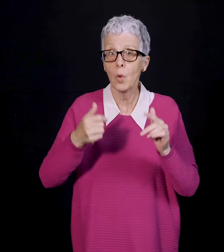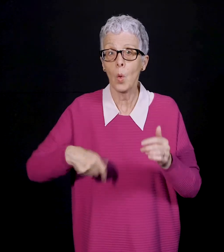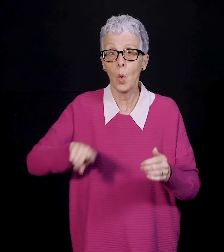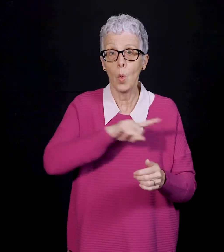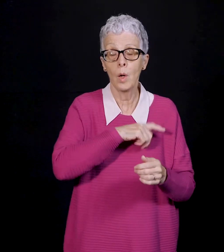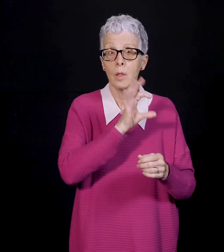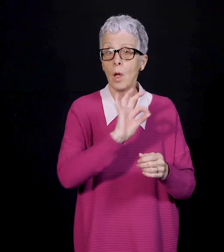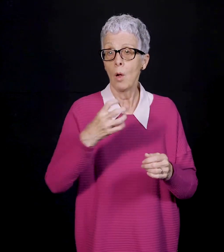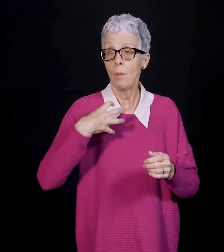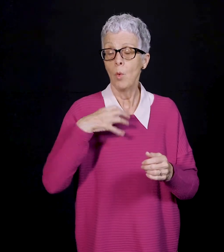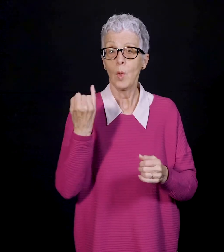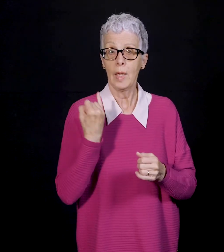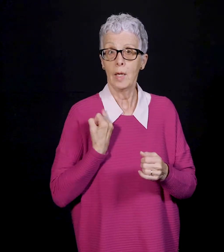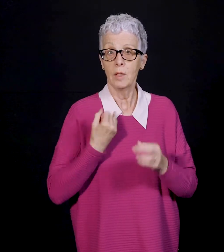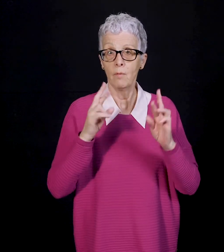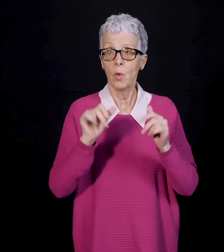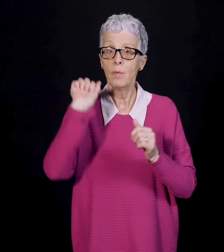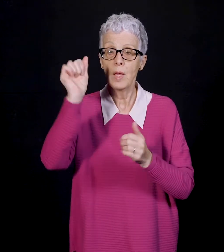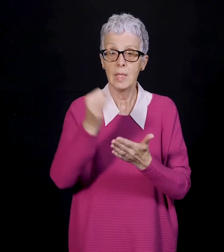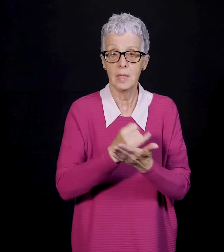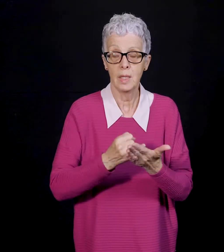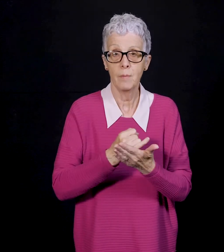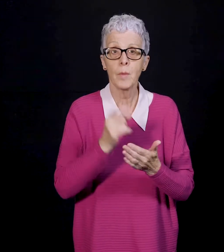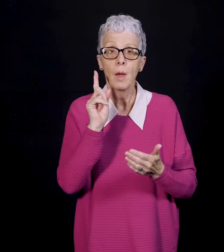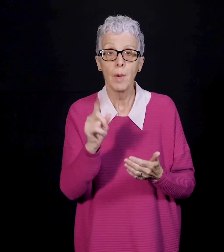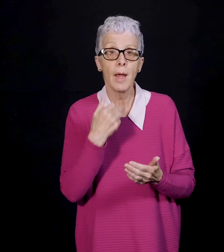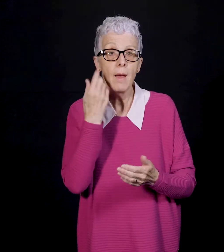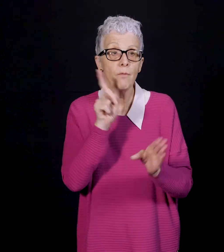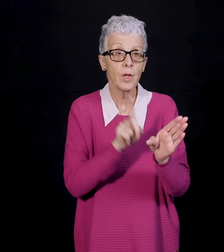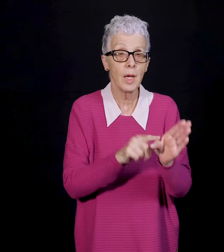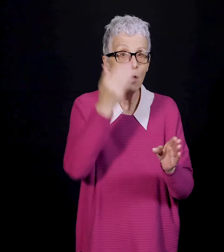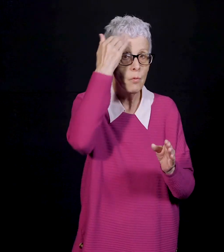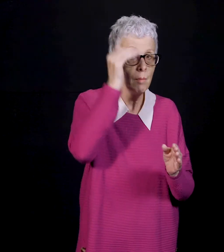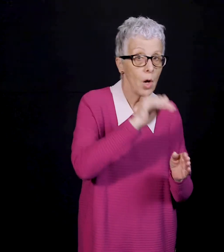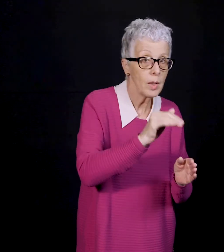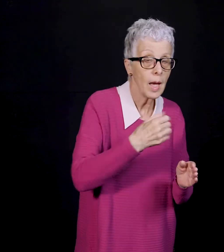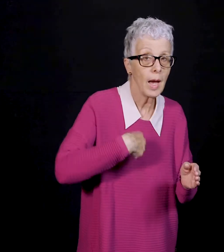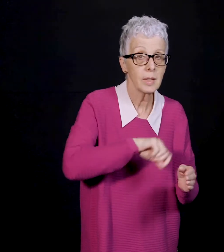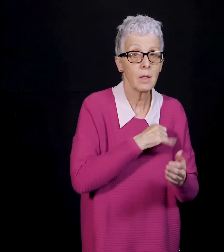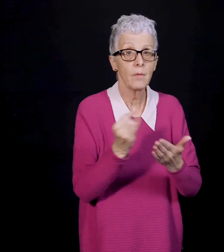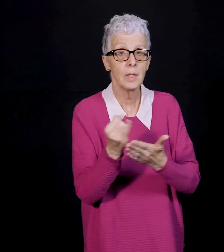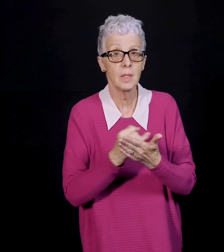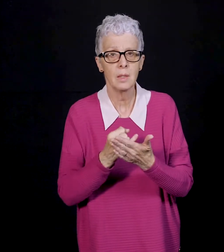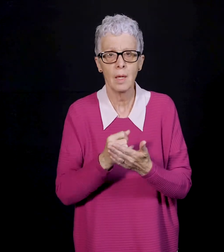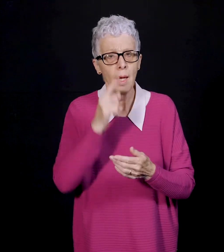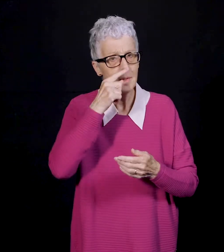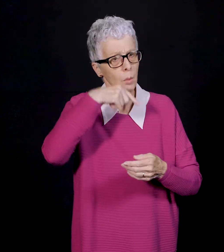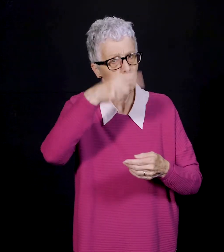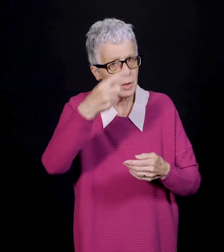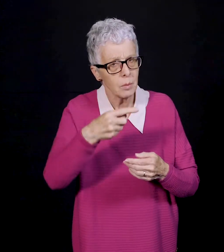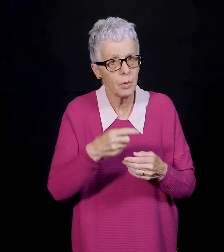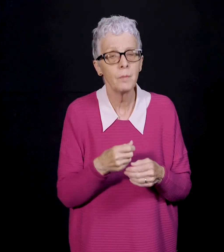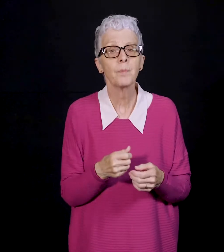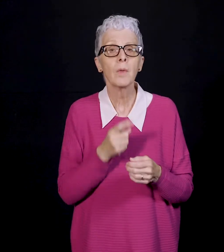their sins. But those sacrifices are an annual reminder of sins. It is impossible for the blood of bulls and goats to take away